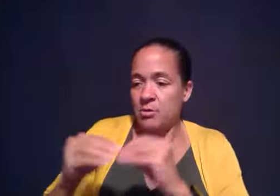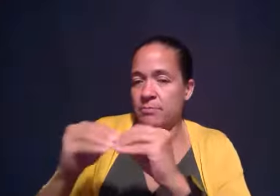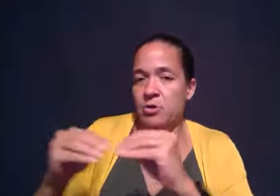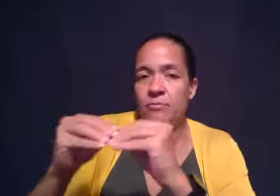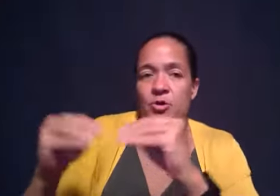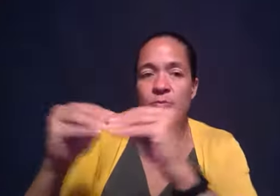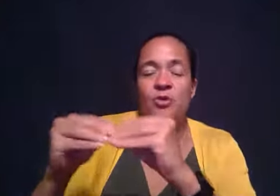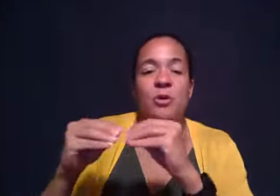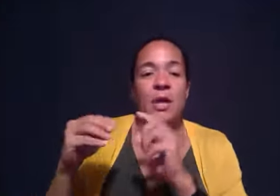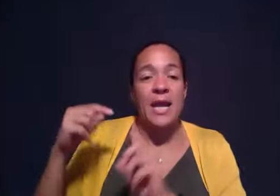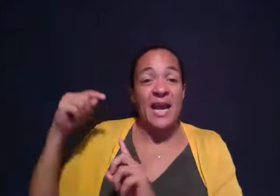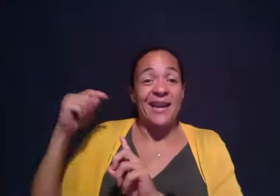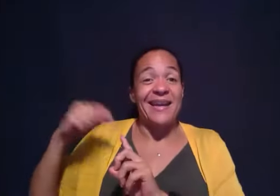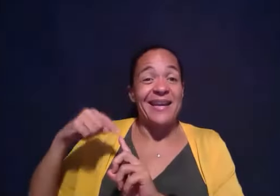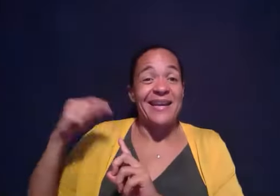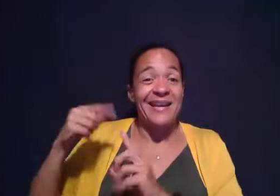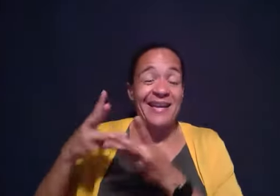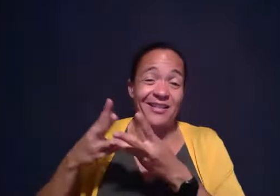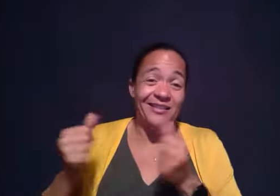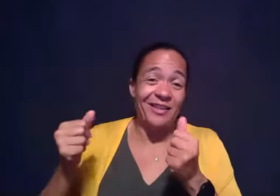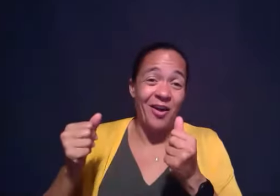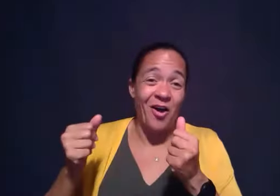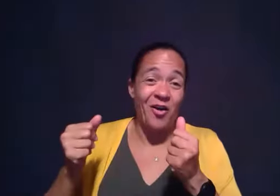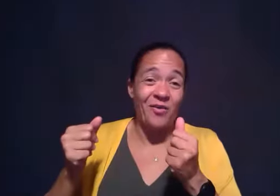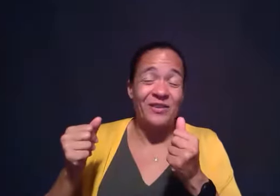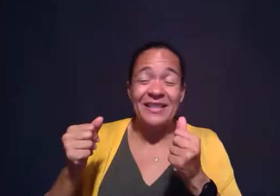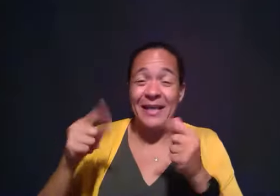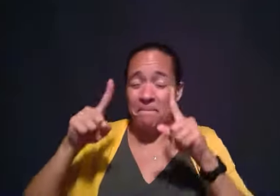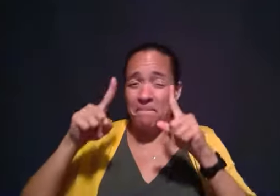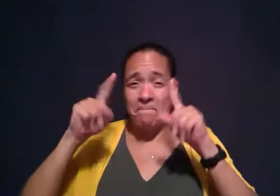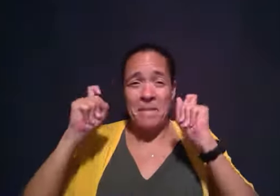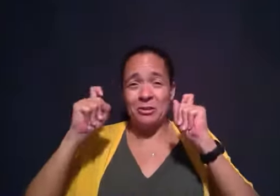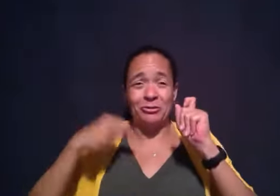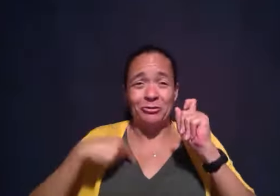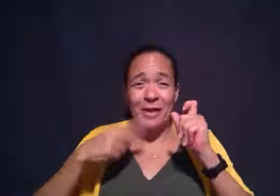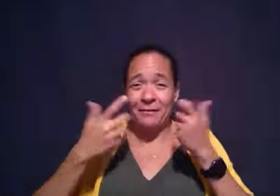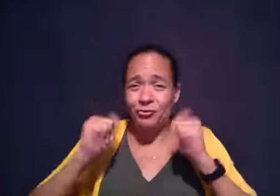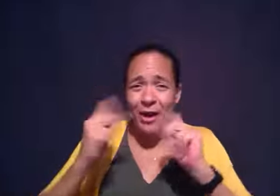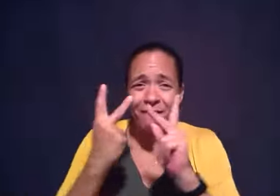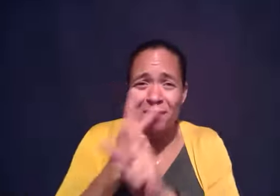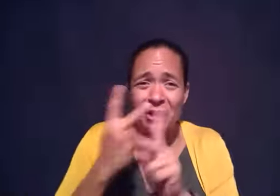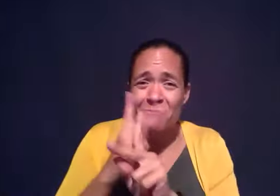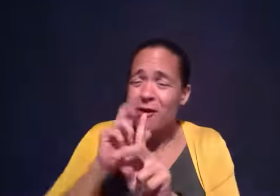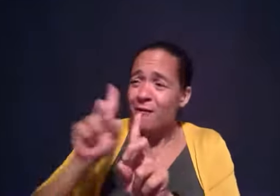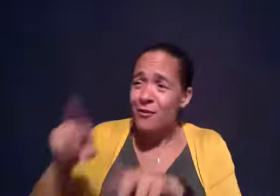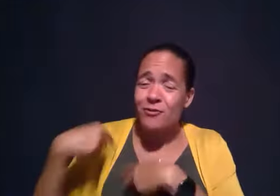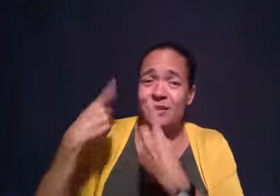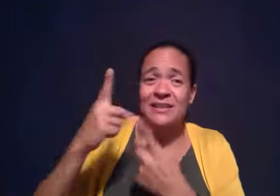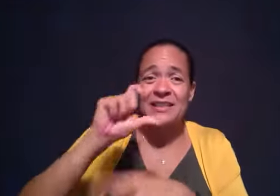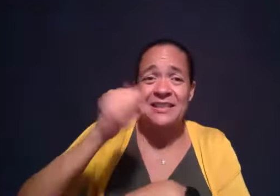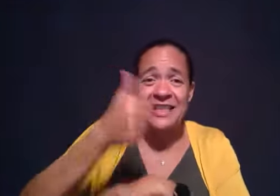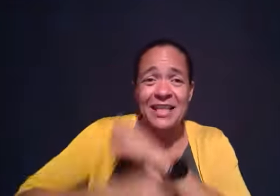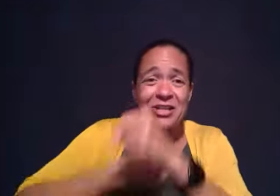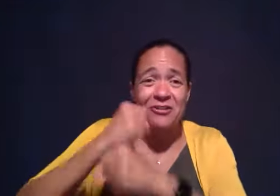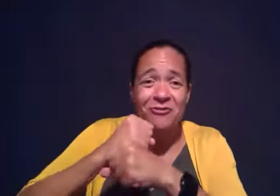a mystery that I had been working on for 10 years of bar drinking. I'd been trying to figure out why people who